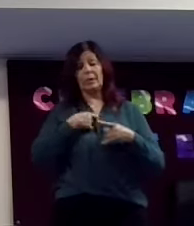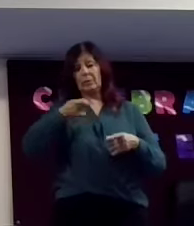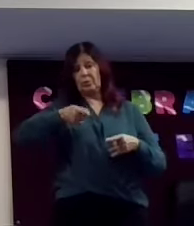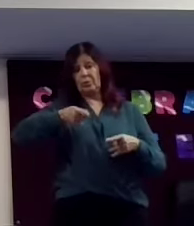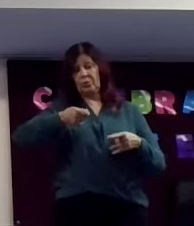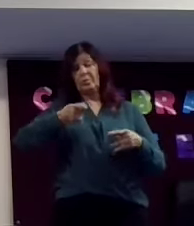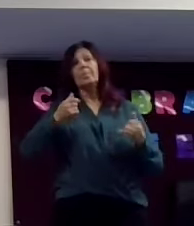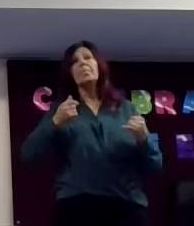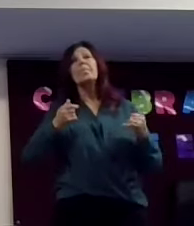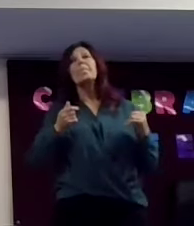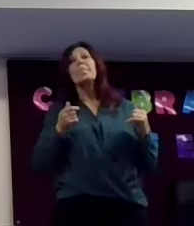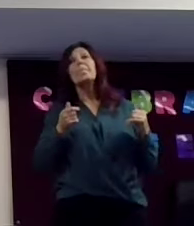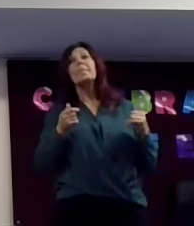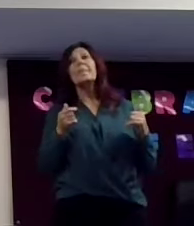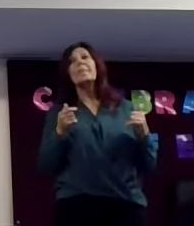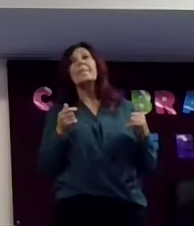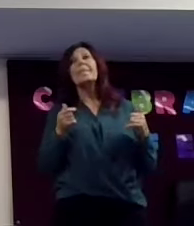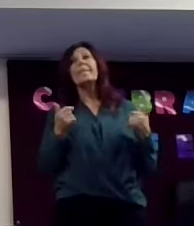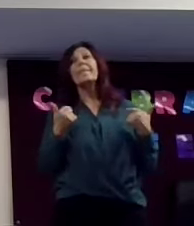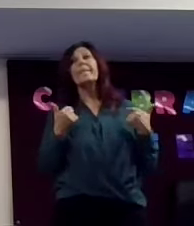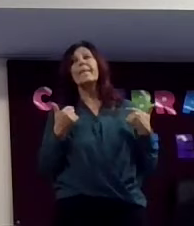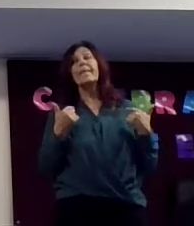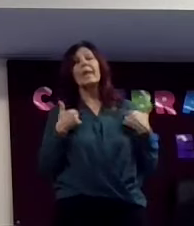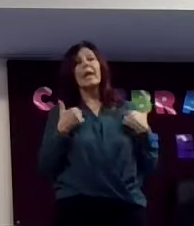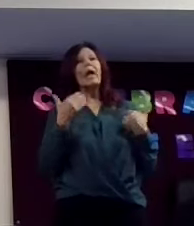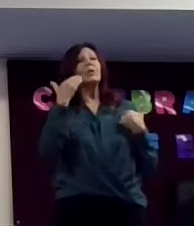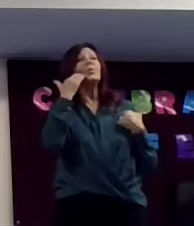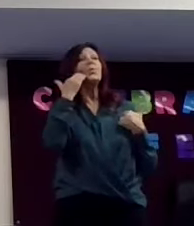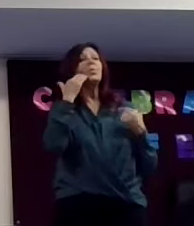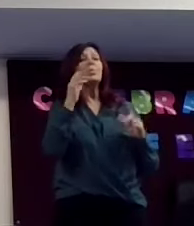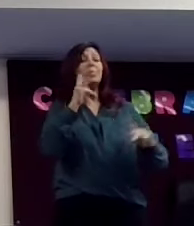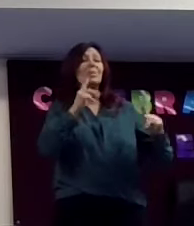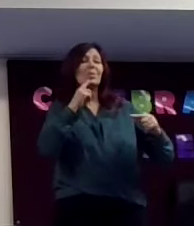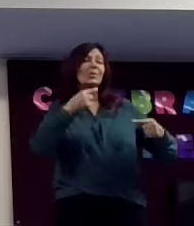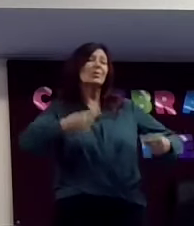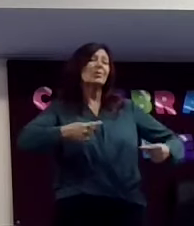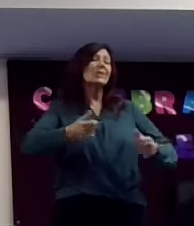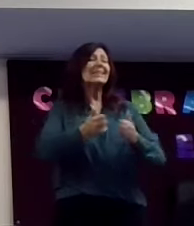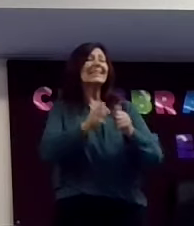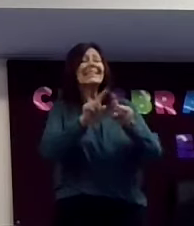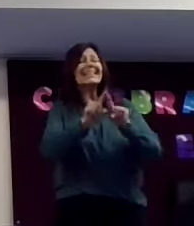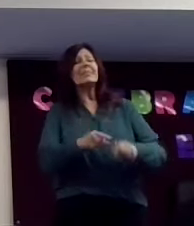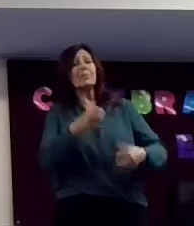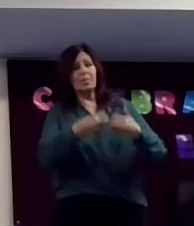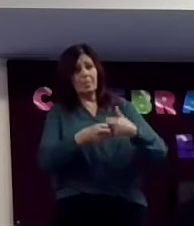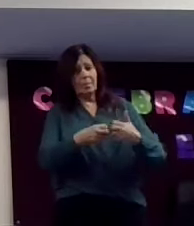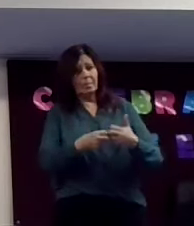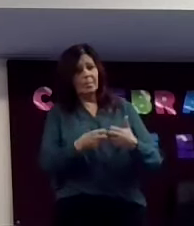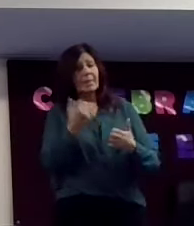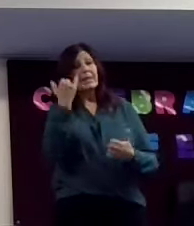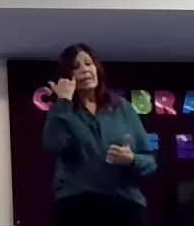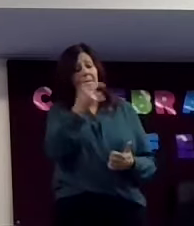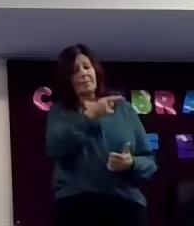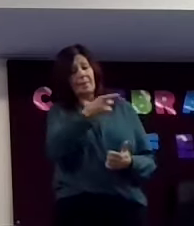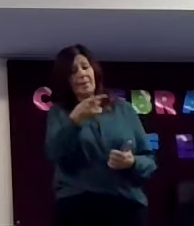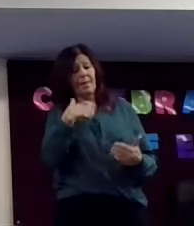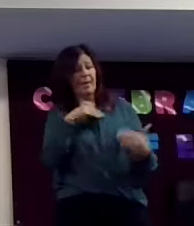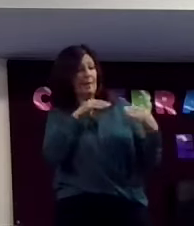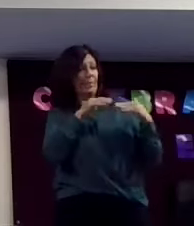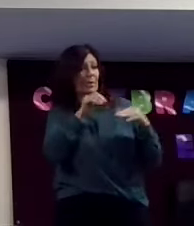magistrate. You know, I knew folks were struggling with different issues. If they had a